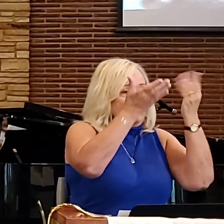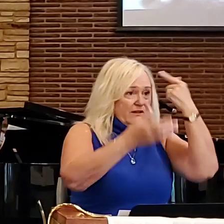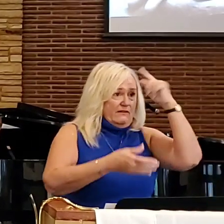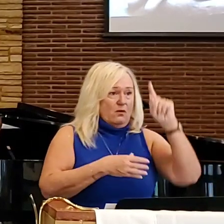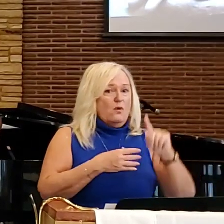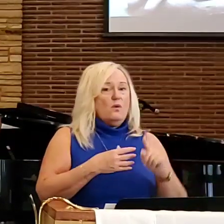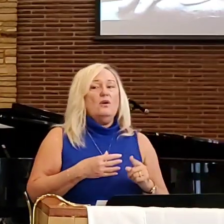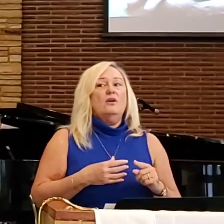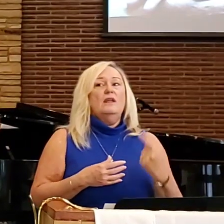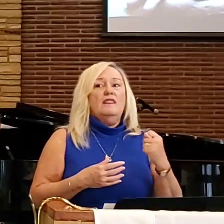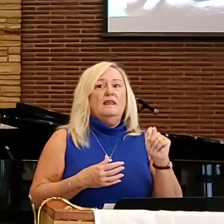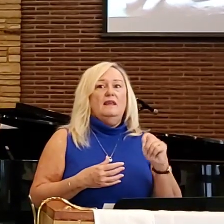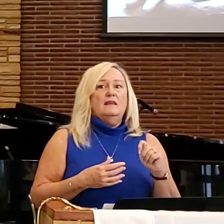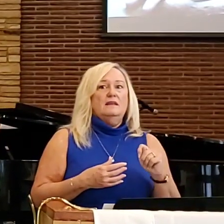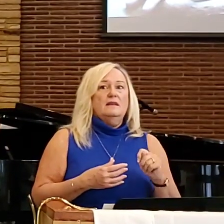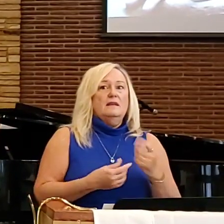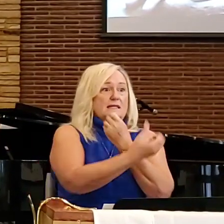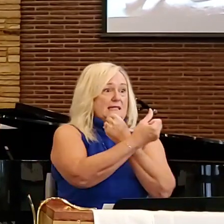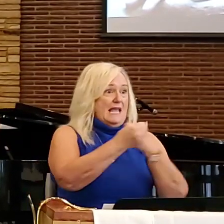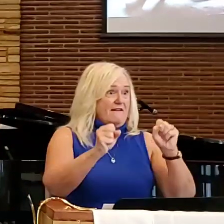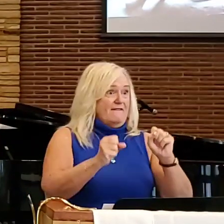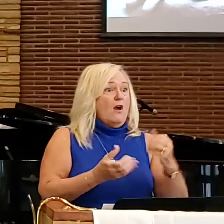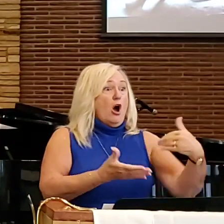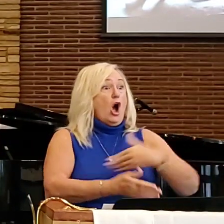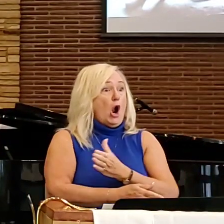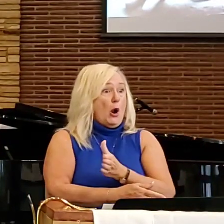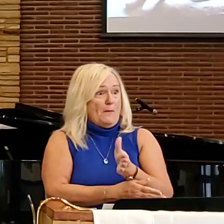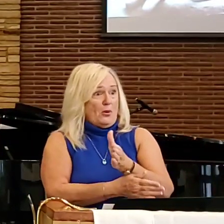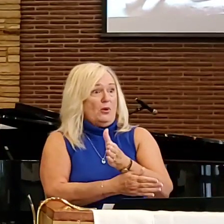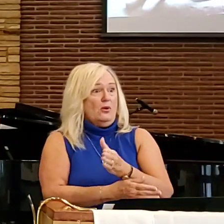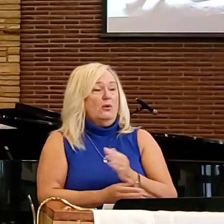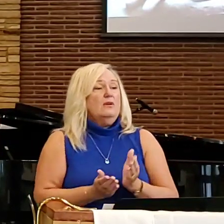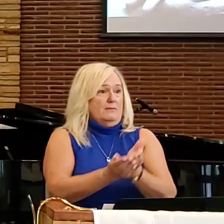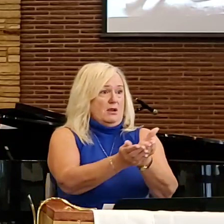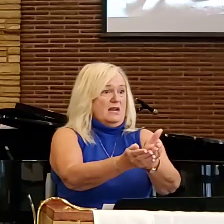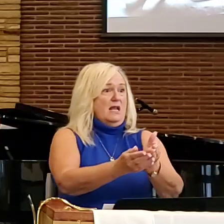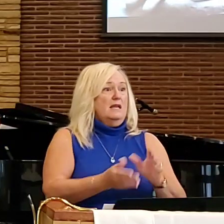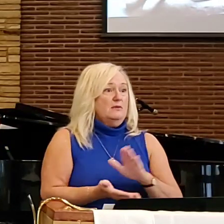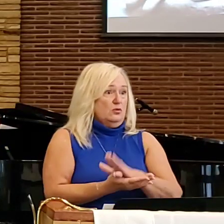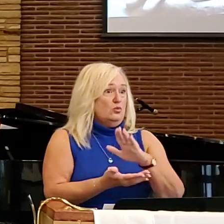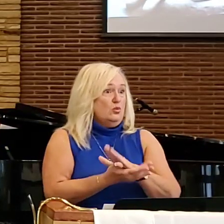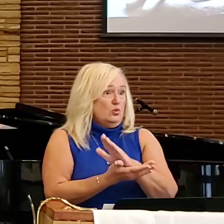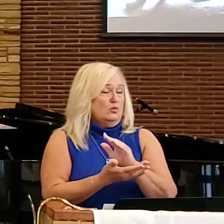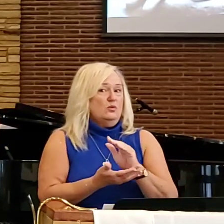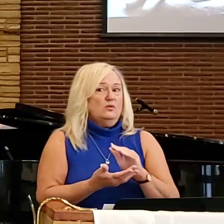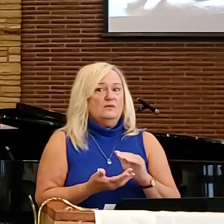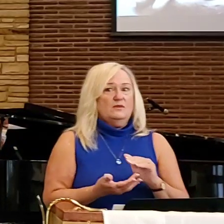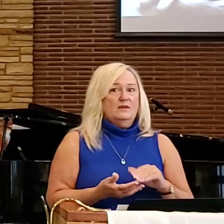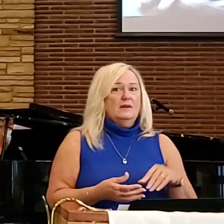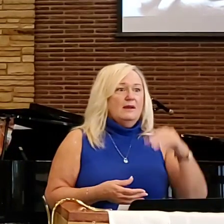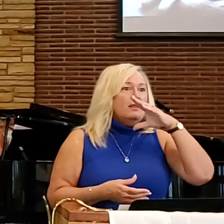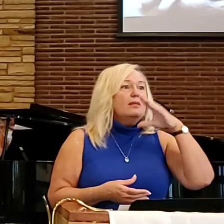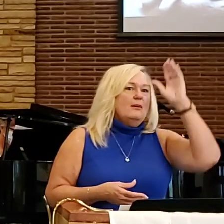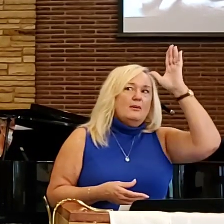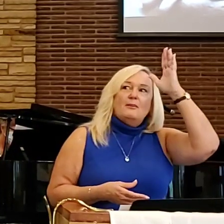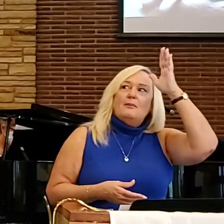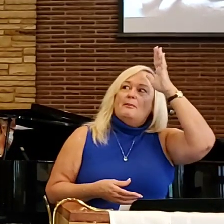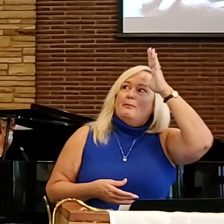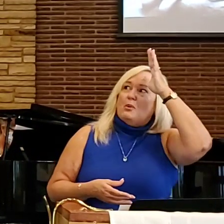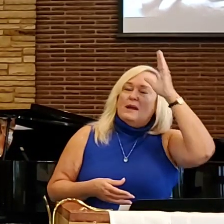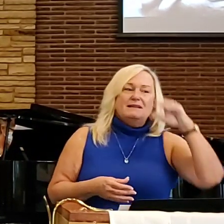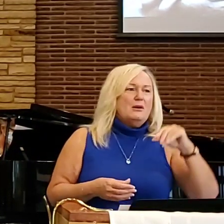for the Safe Harbor Maritime Academy. I'm so used to calling them the boys' home, I have a hard